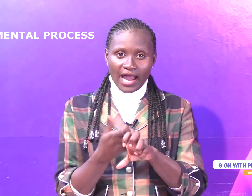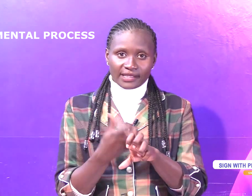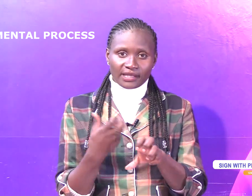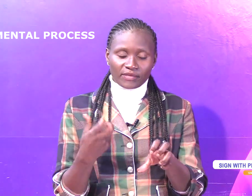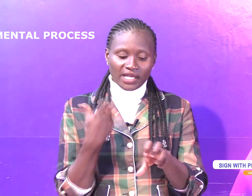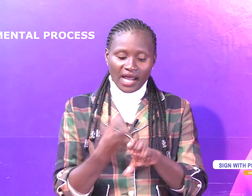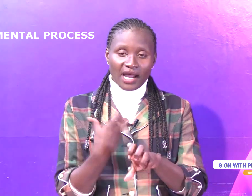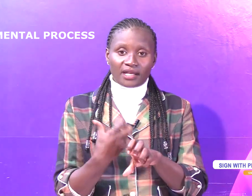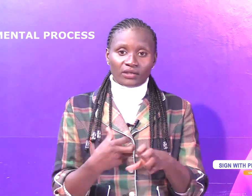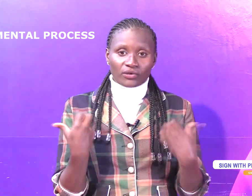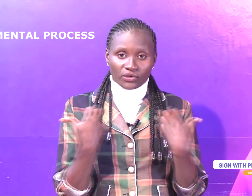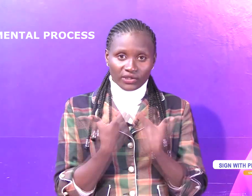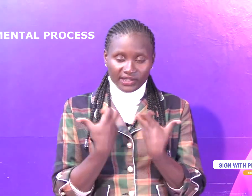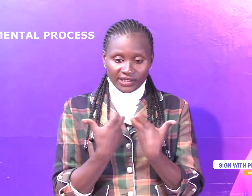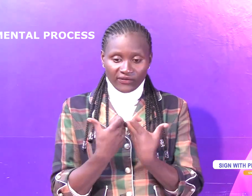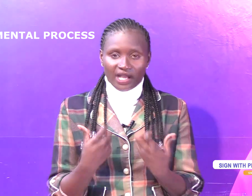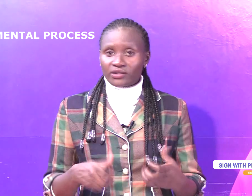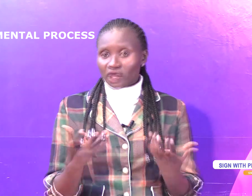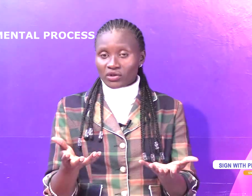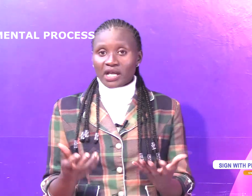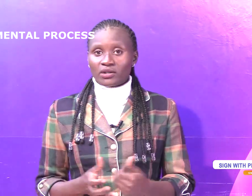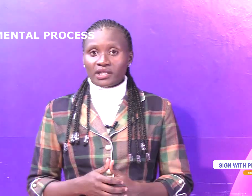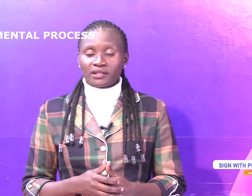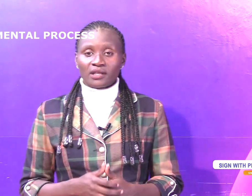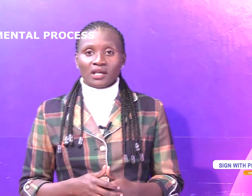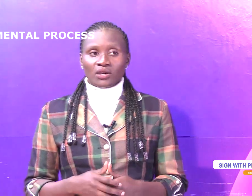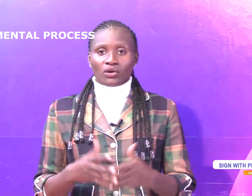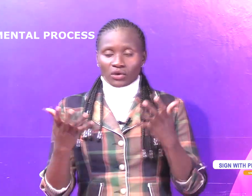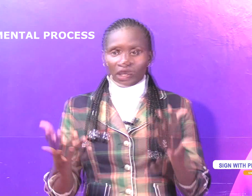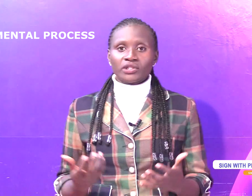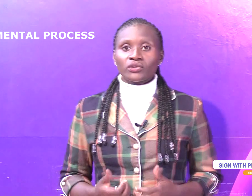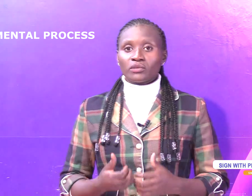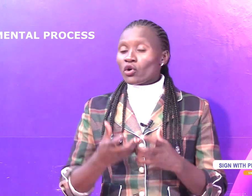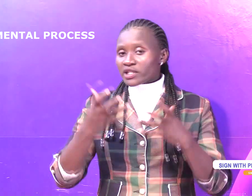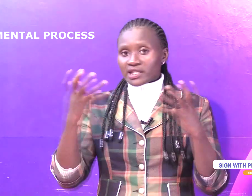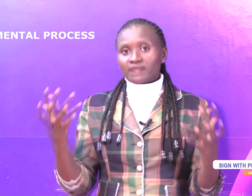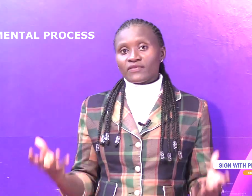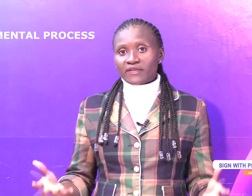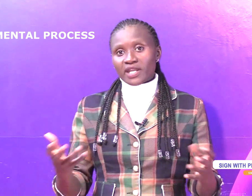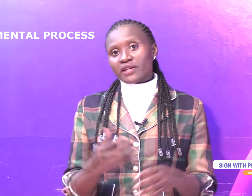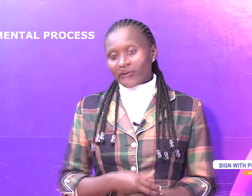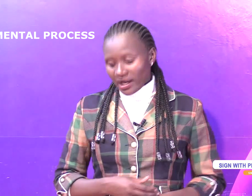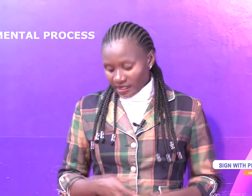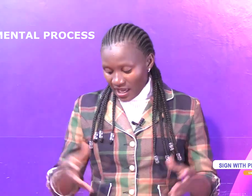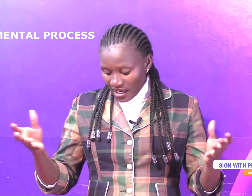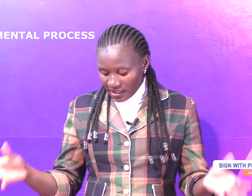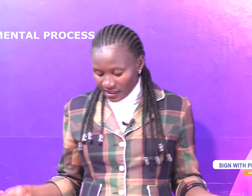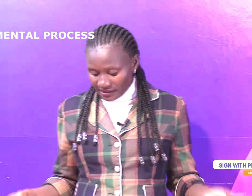Something hard or it is difficult, you cannot handle it, or you cannot do it because it is very, very difficult. And then serious.